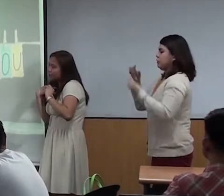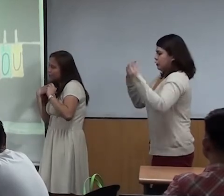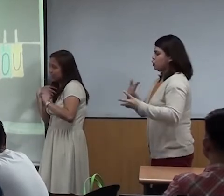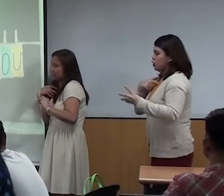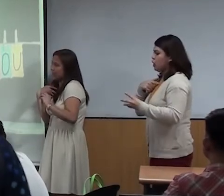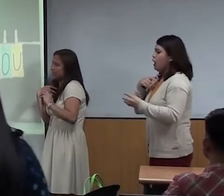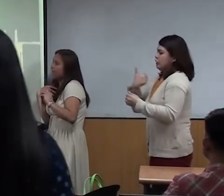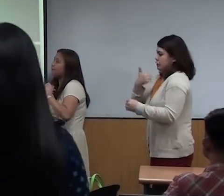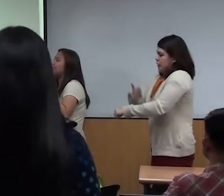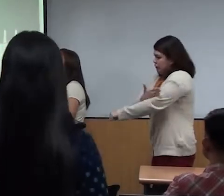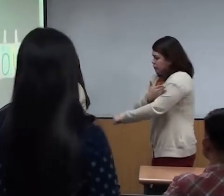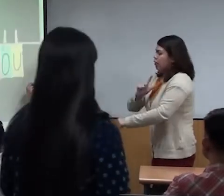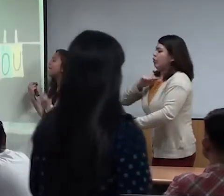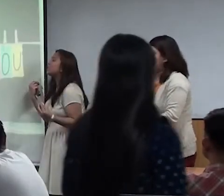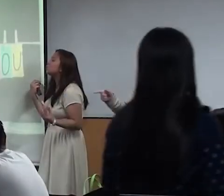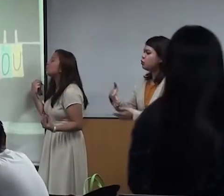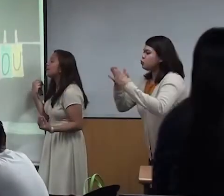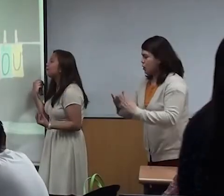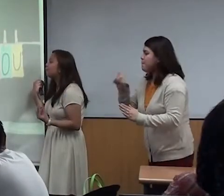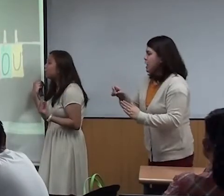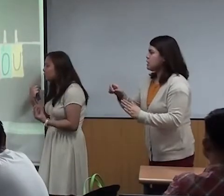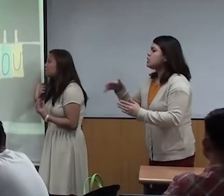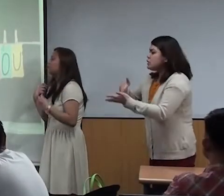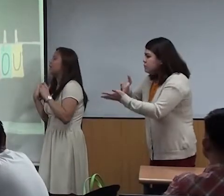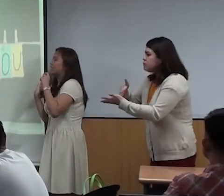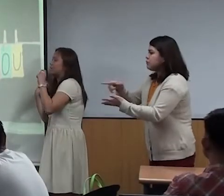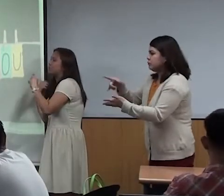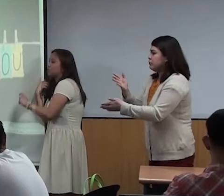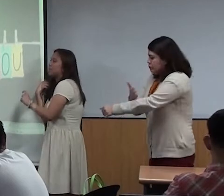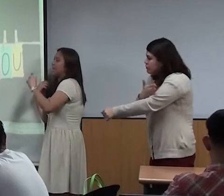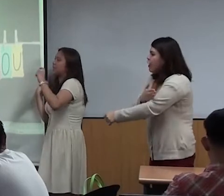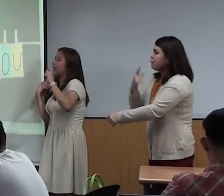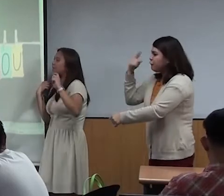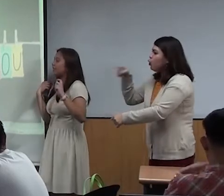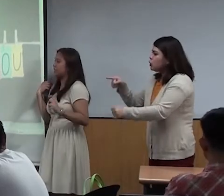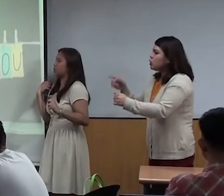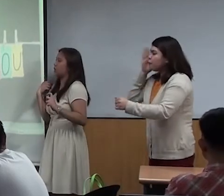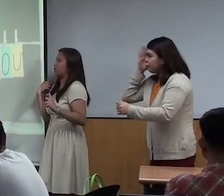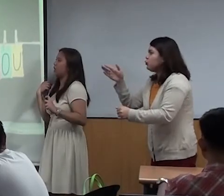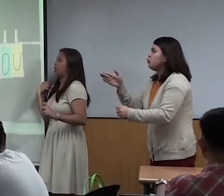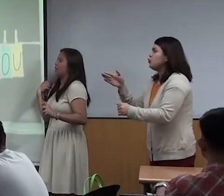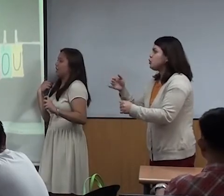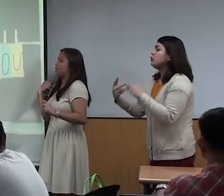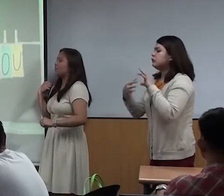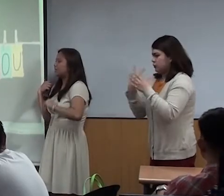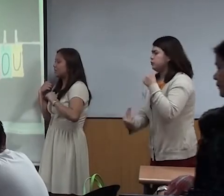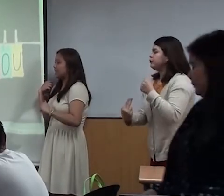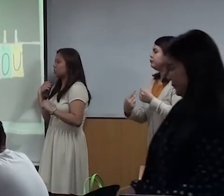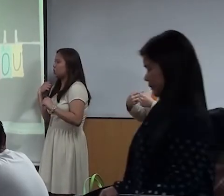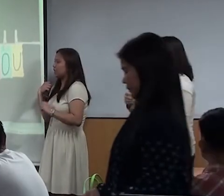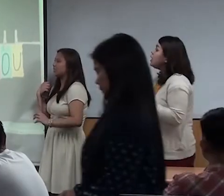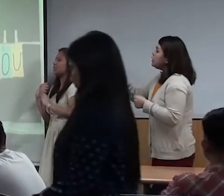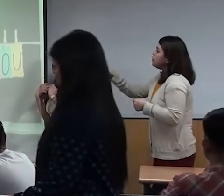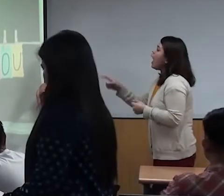it's not meant to be graded, but it's meant to improve the student and the teacher. So,